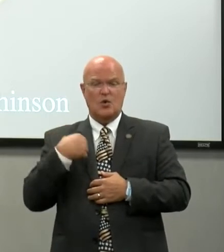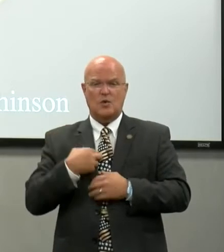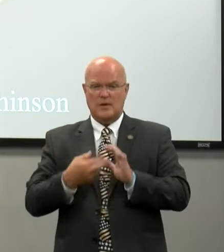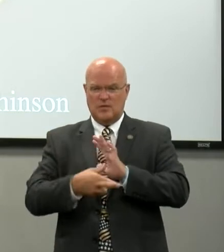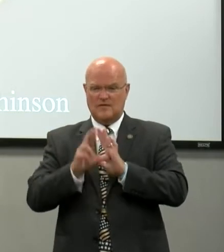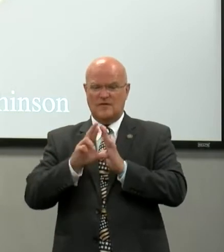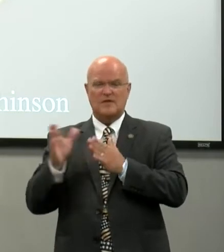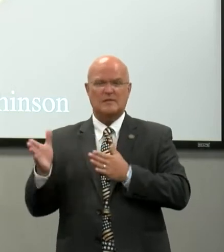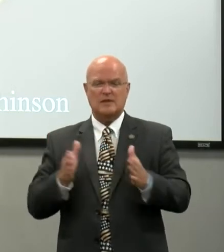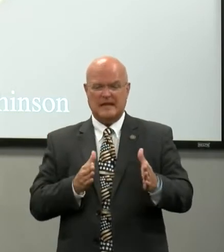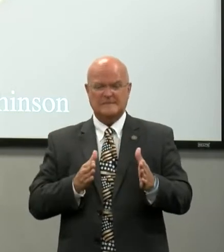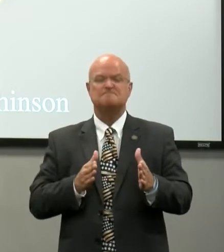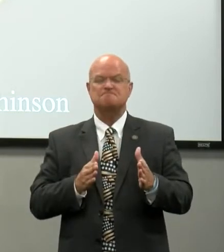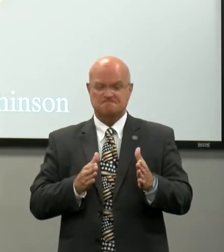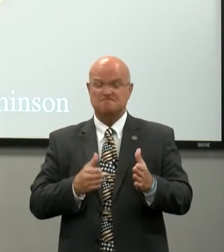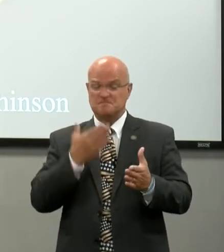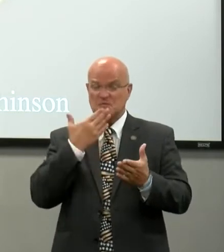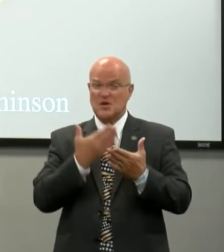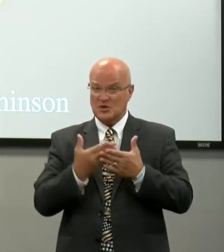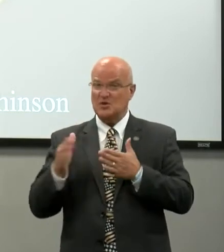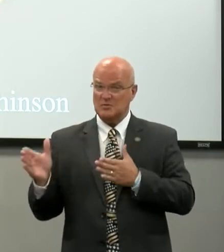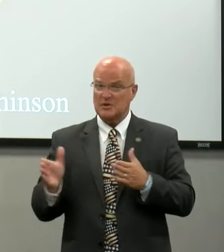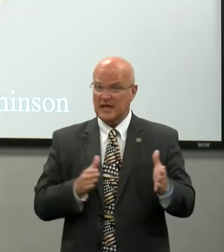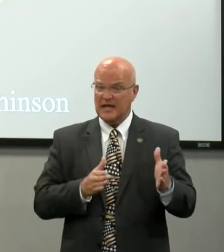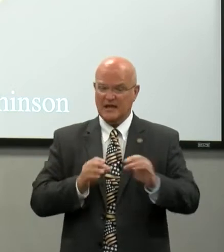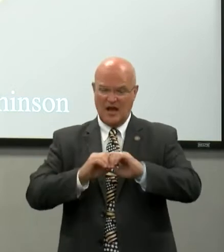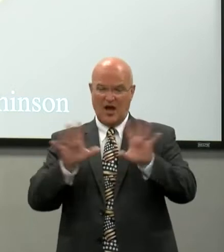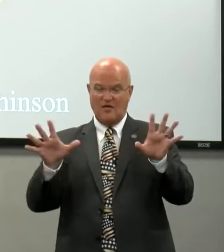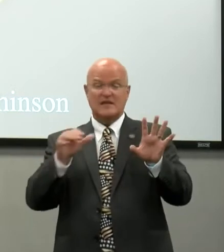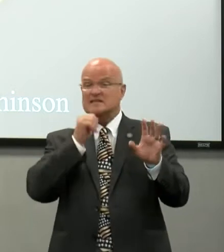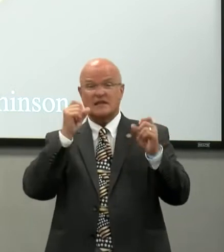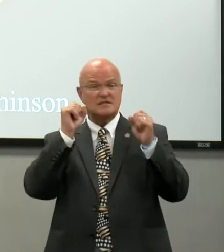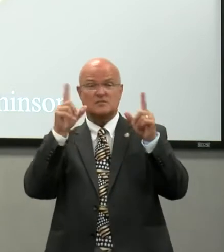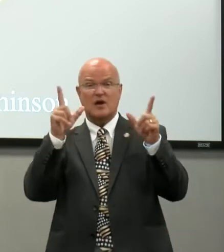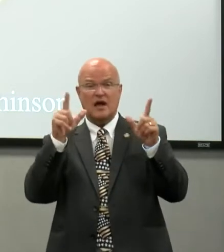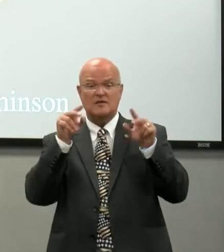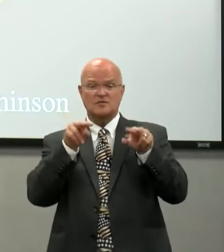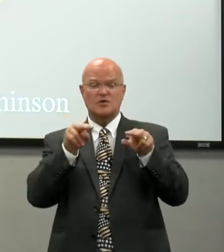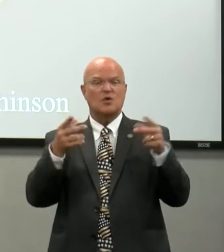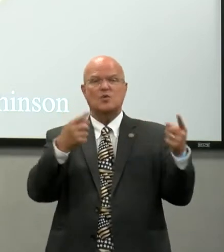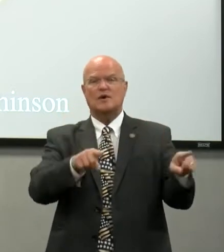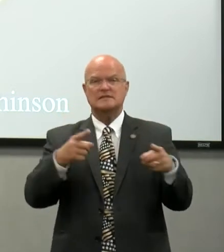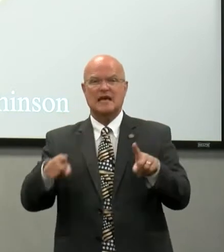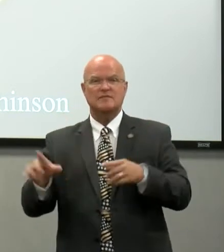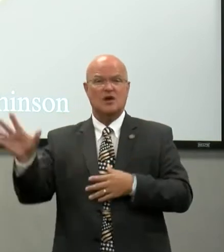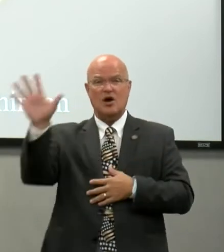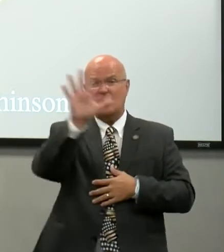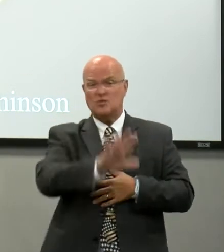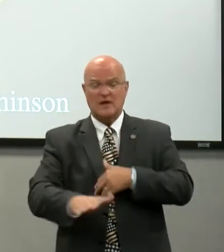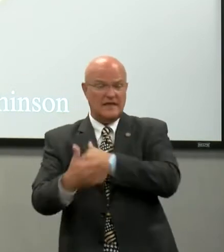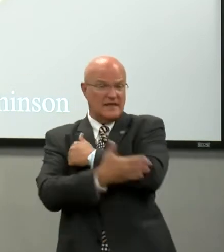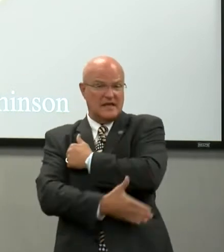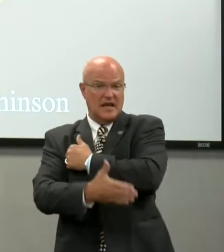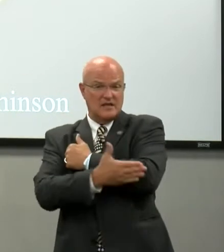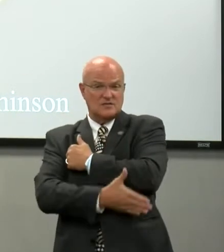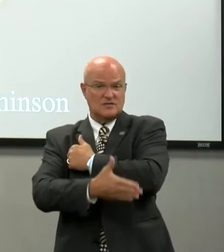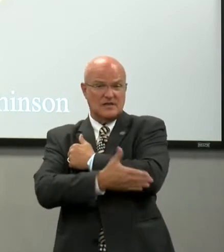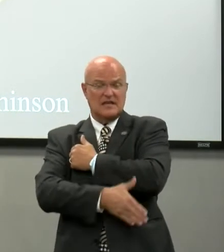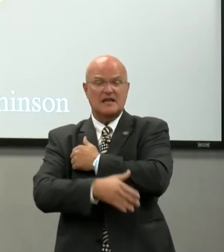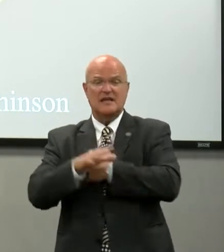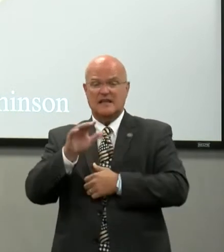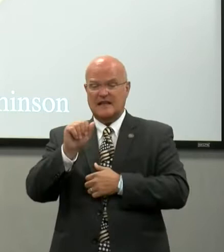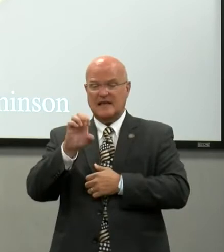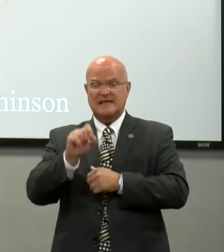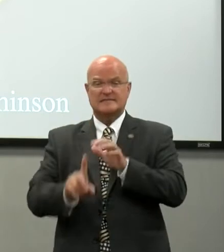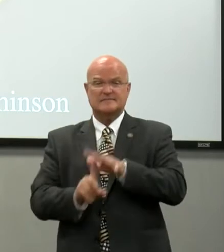reviewed the plan. I think they have a good plan. Obviously, it's not a surprise when you look at what's happening across the country that there are cases on a